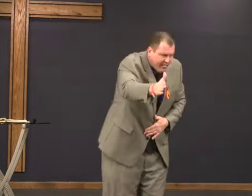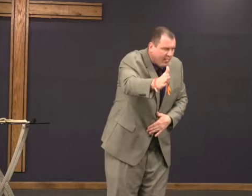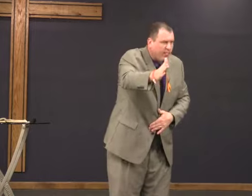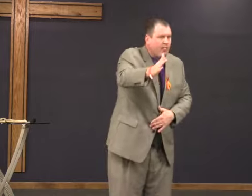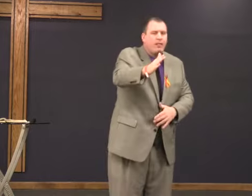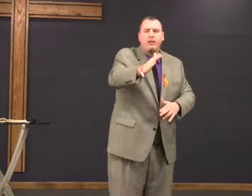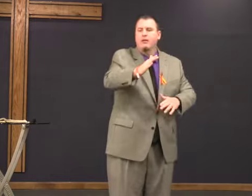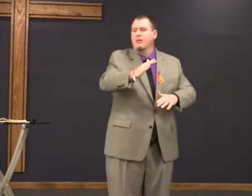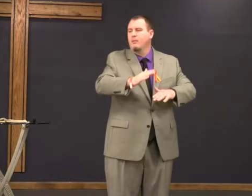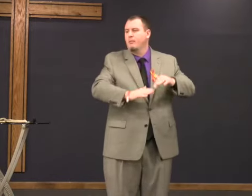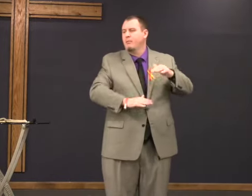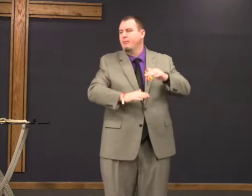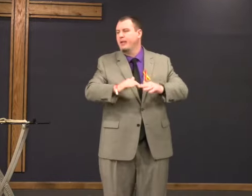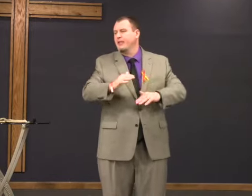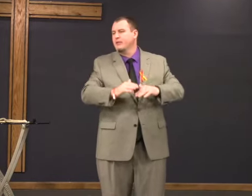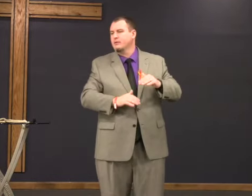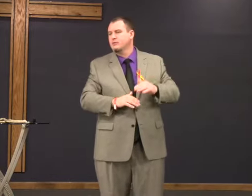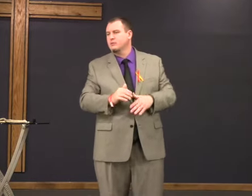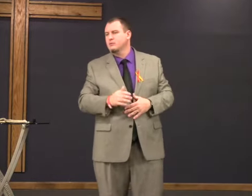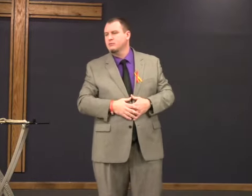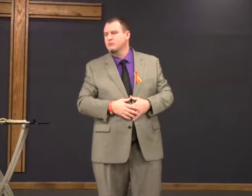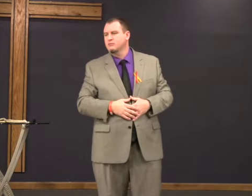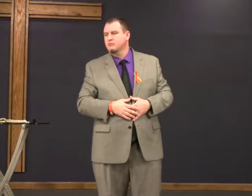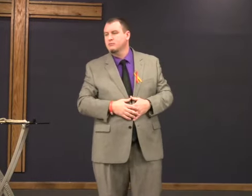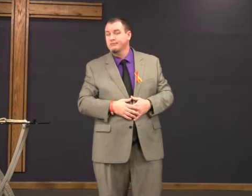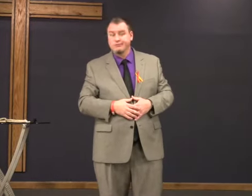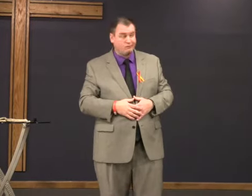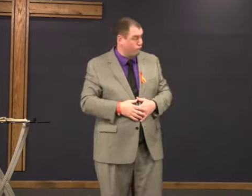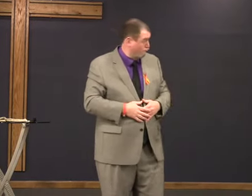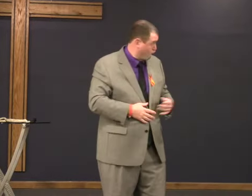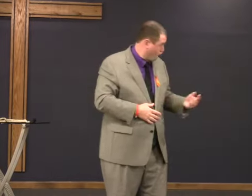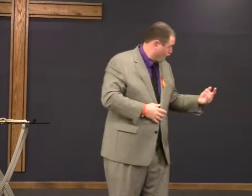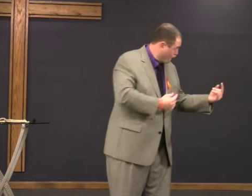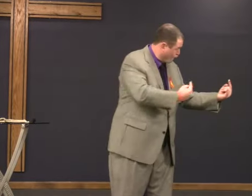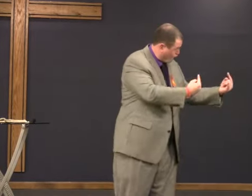up, and we will build up this place.